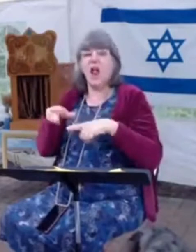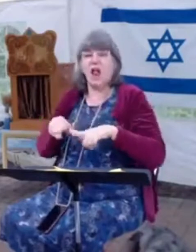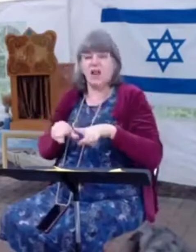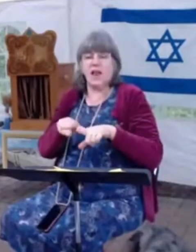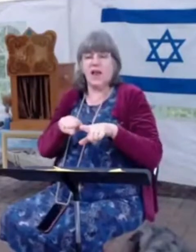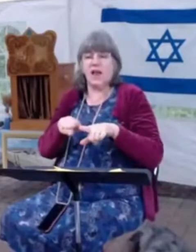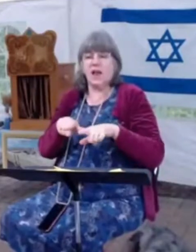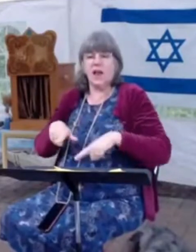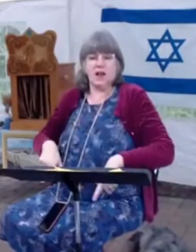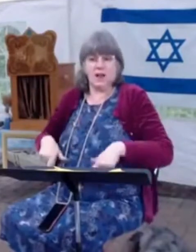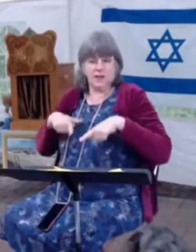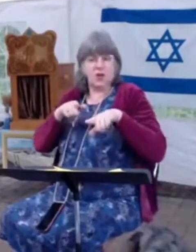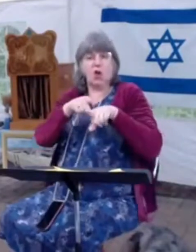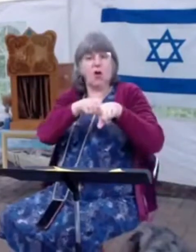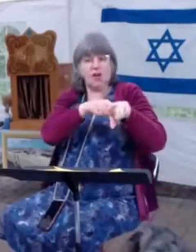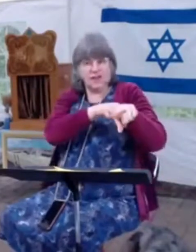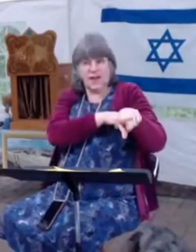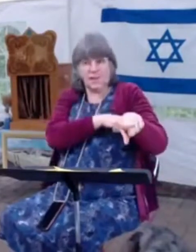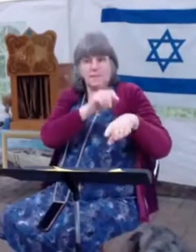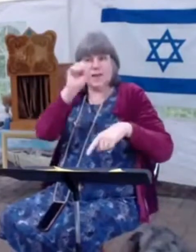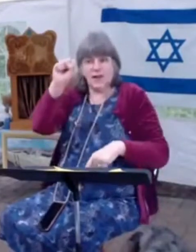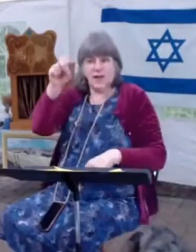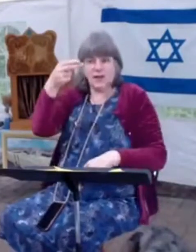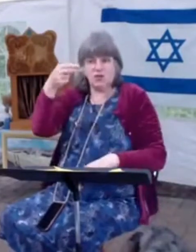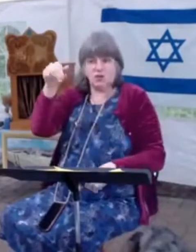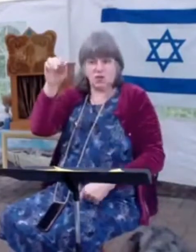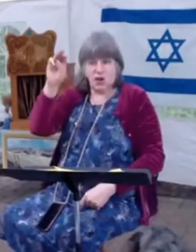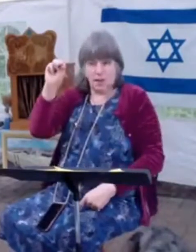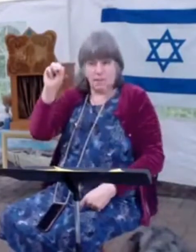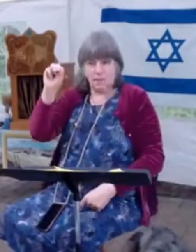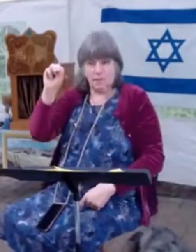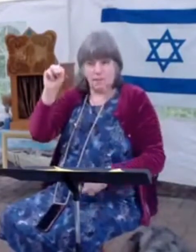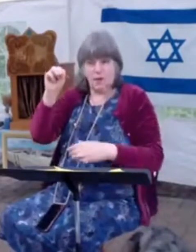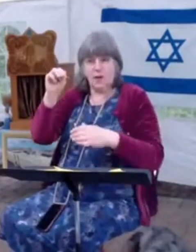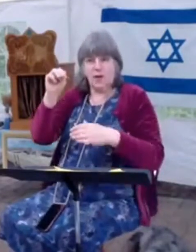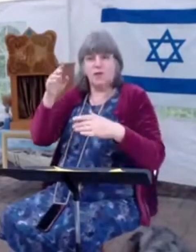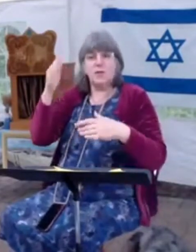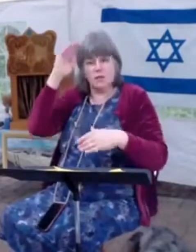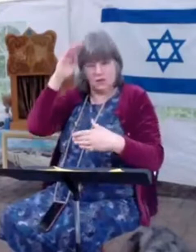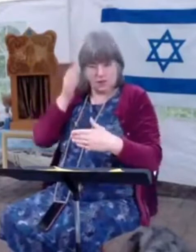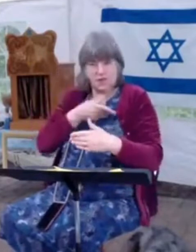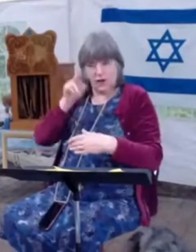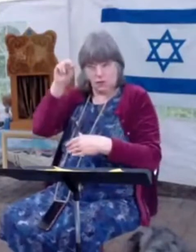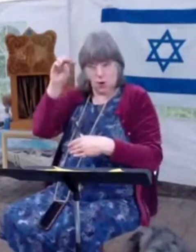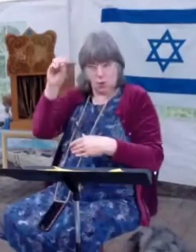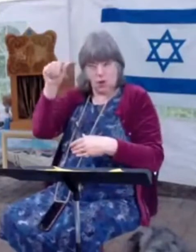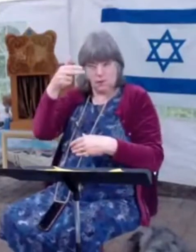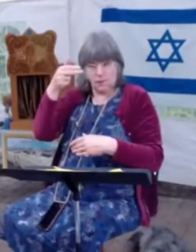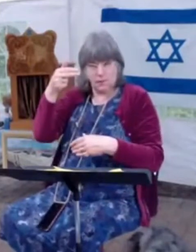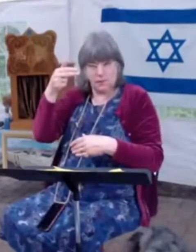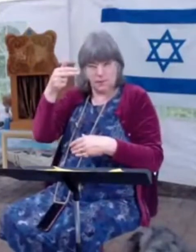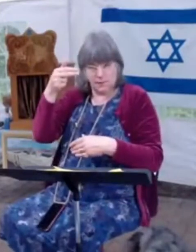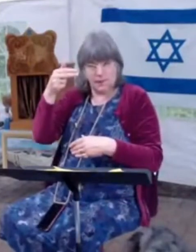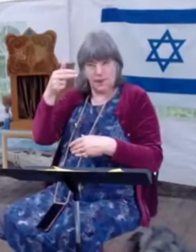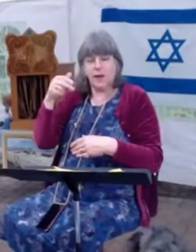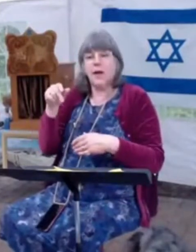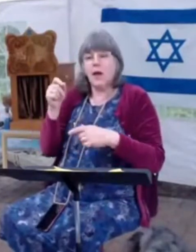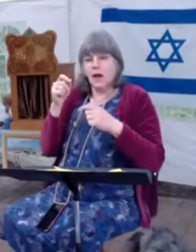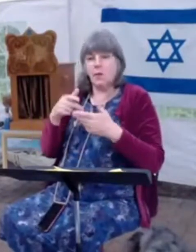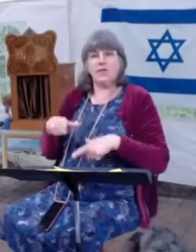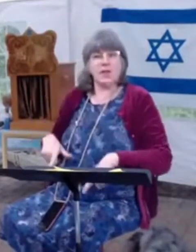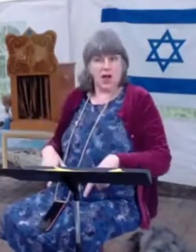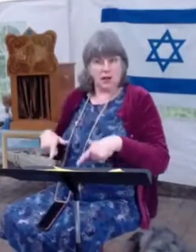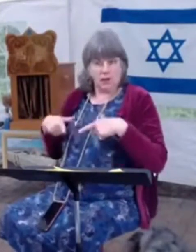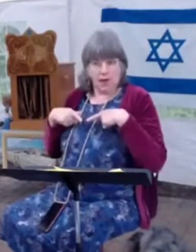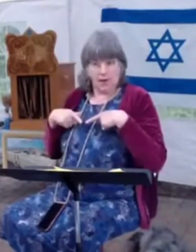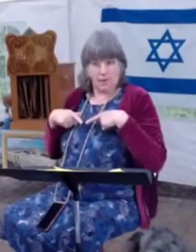it's interesting that the notion of the Besorah, the story of God, was passed on to Abraham through the movement of